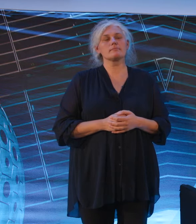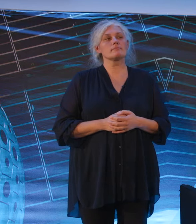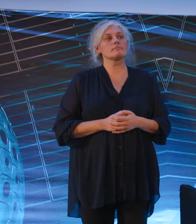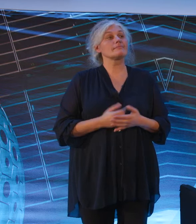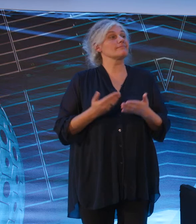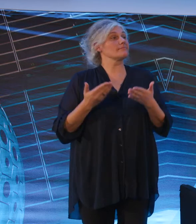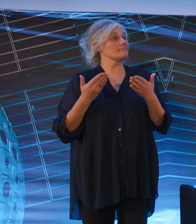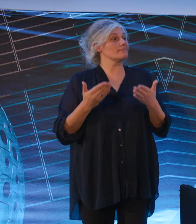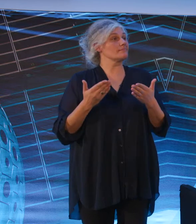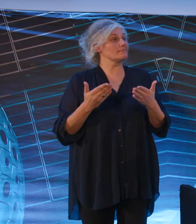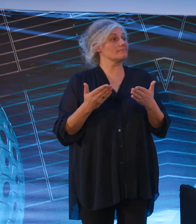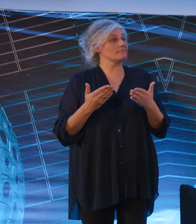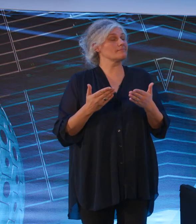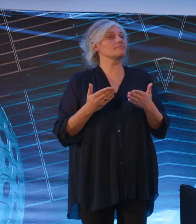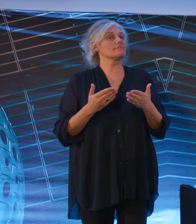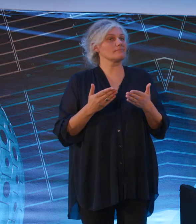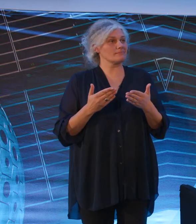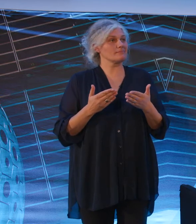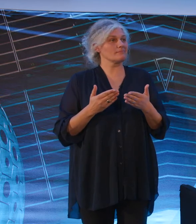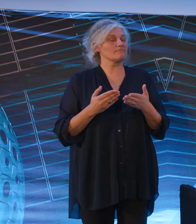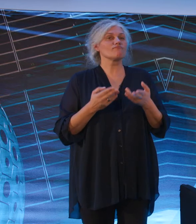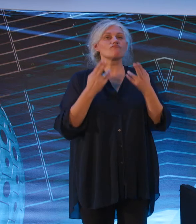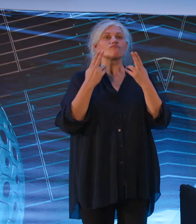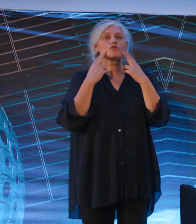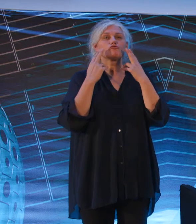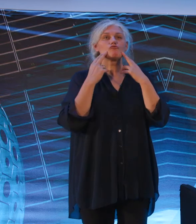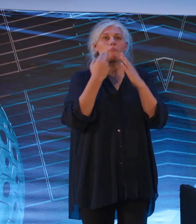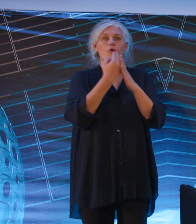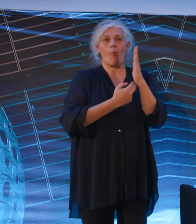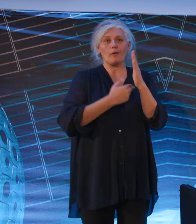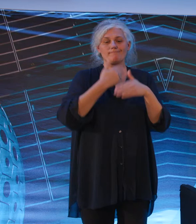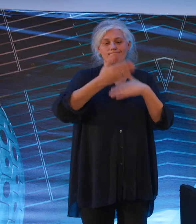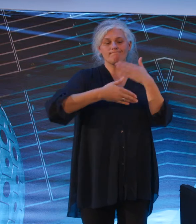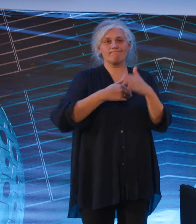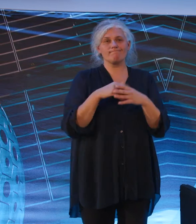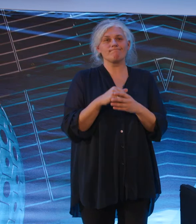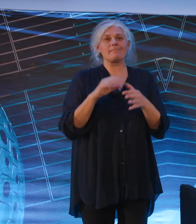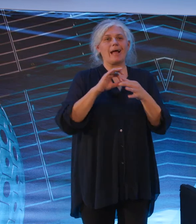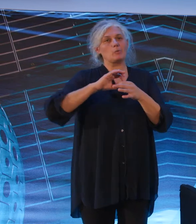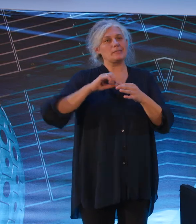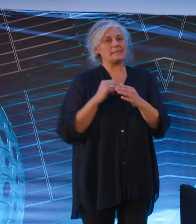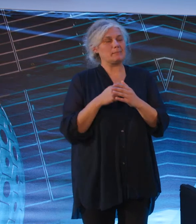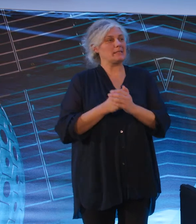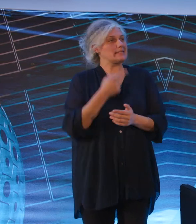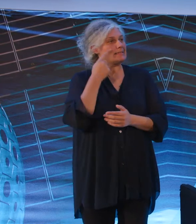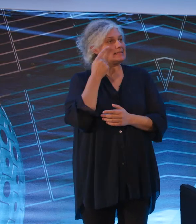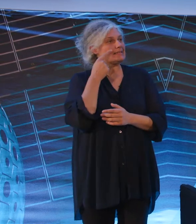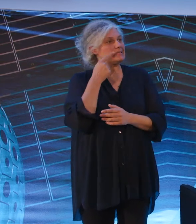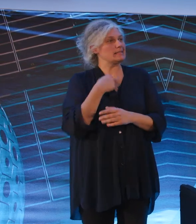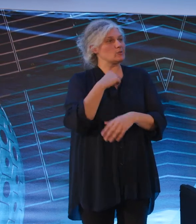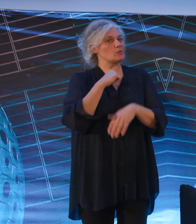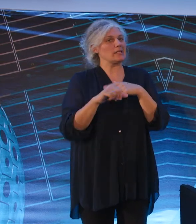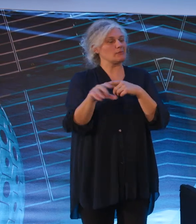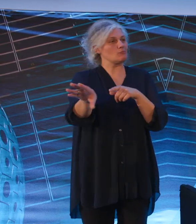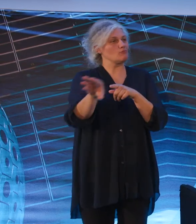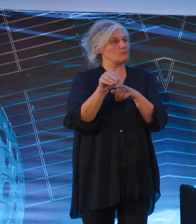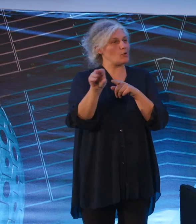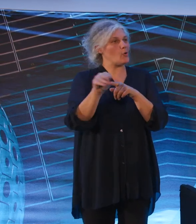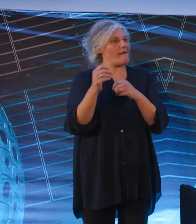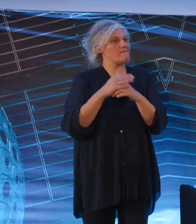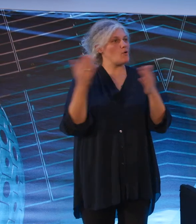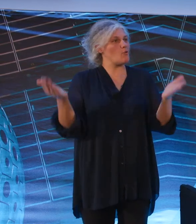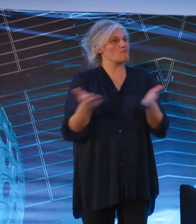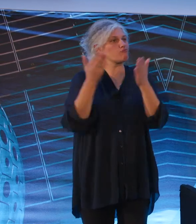But for now, I'll just go ahead with some the normal housekeeping items. As you can see, today's event is being recorded for promotional